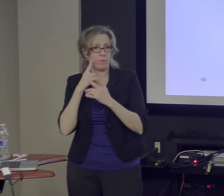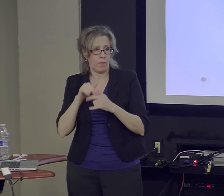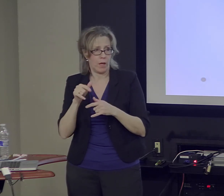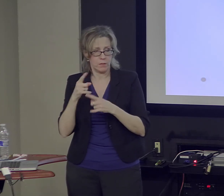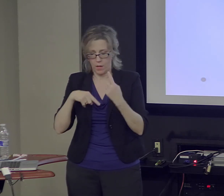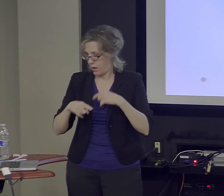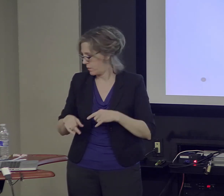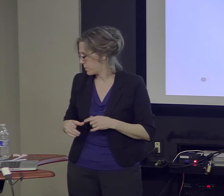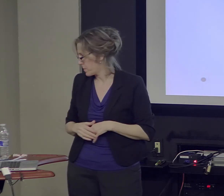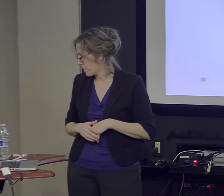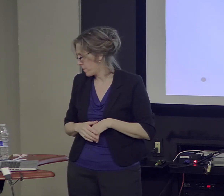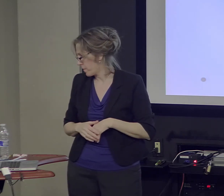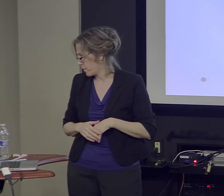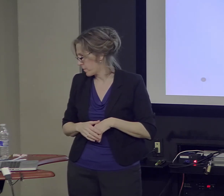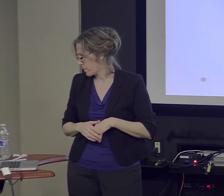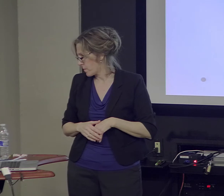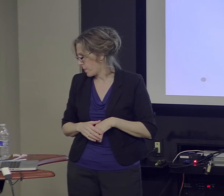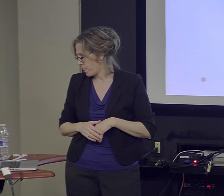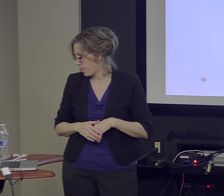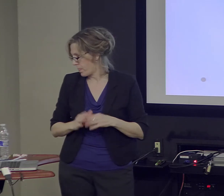I scored their answers